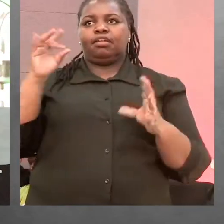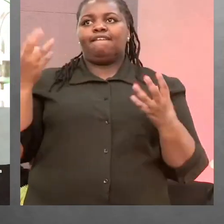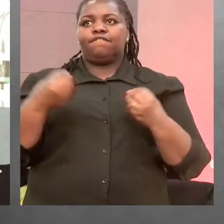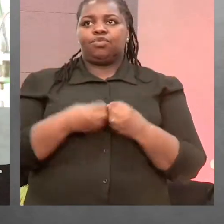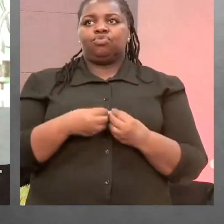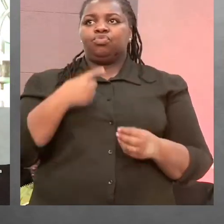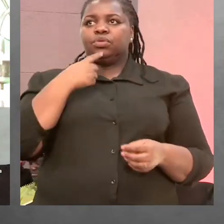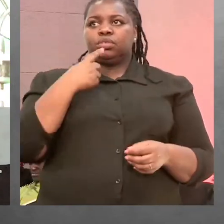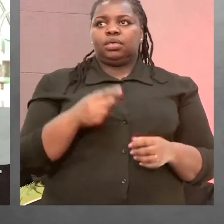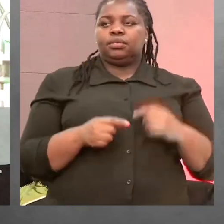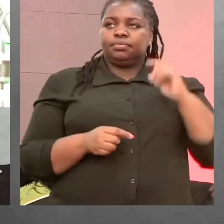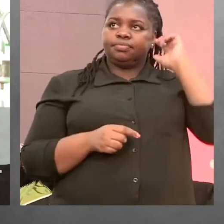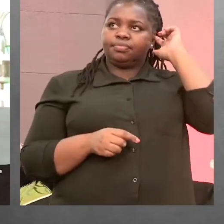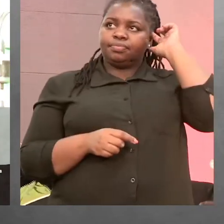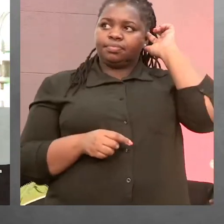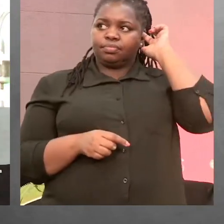say.